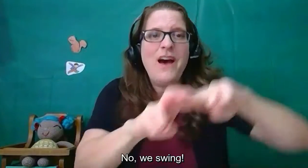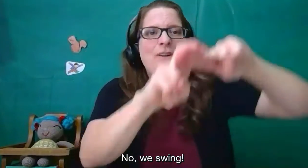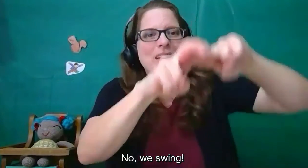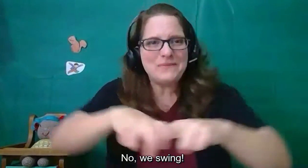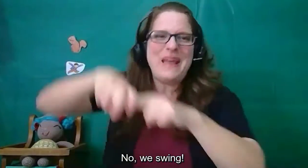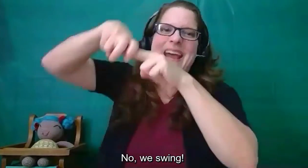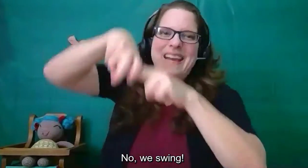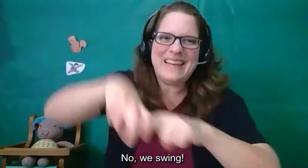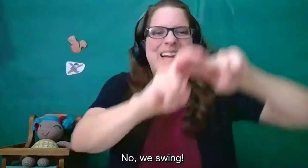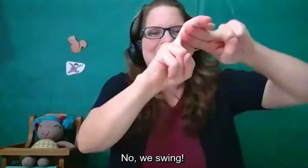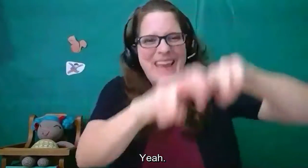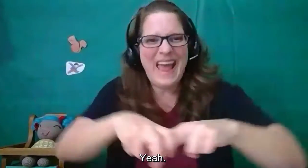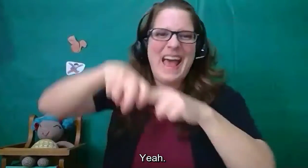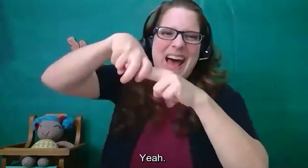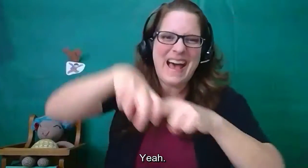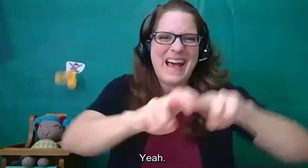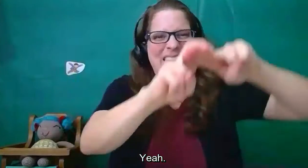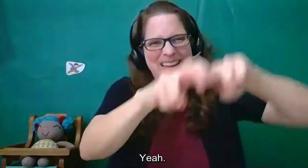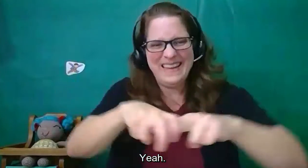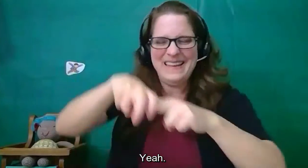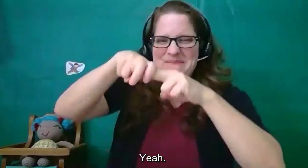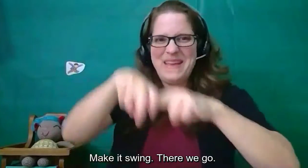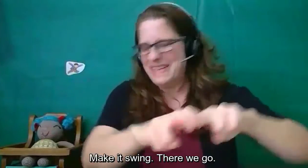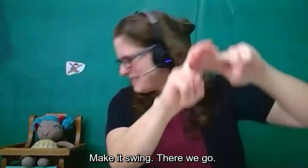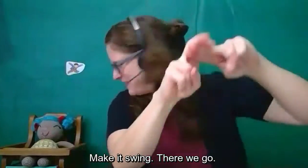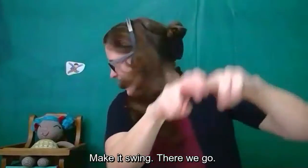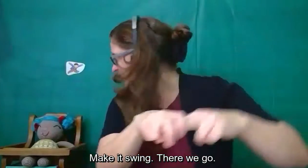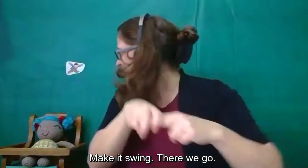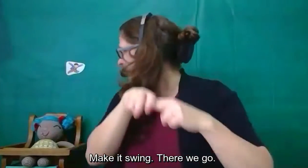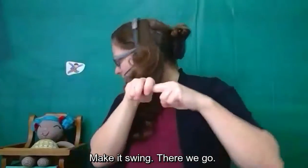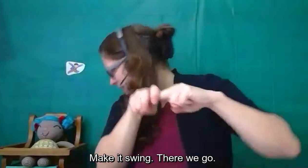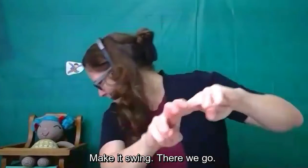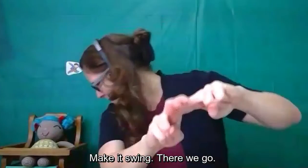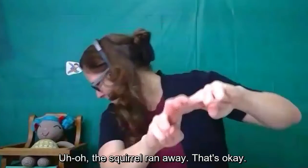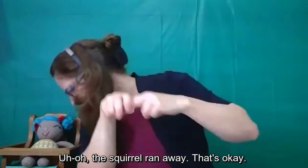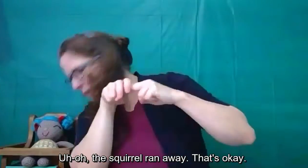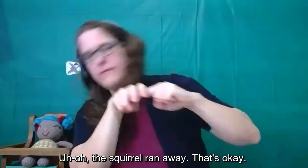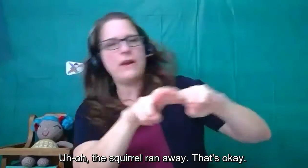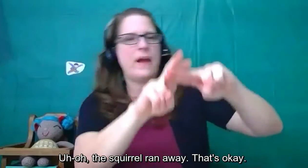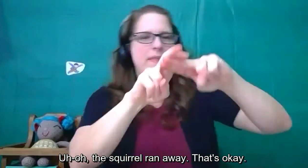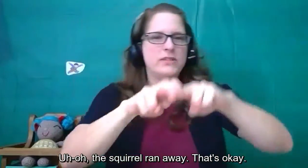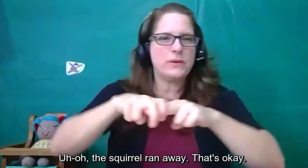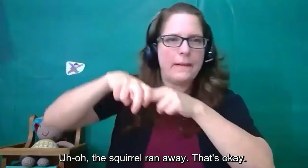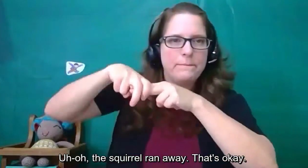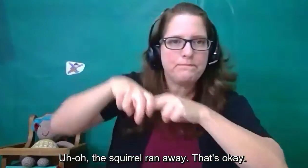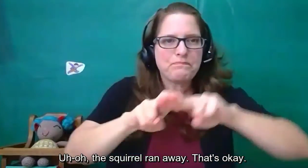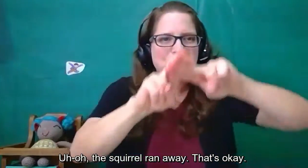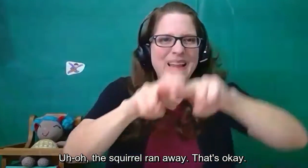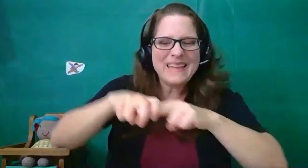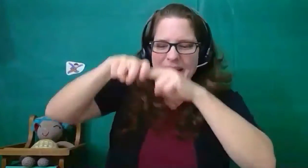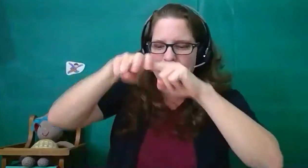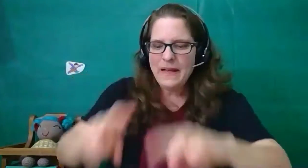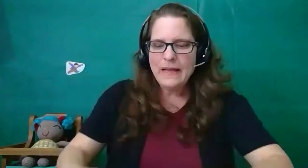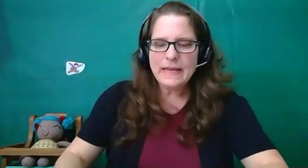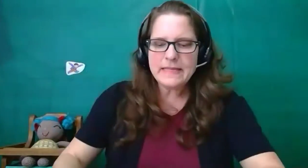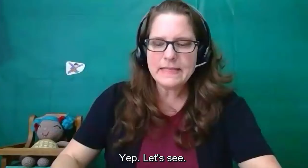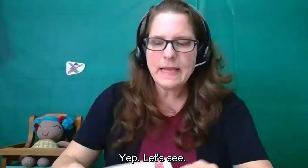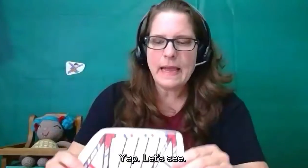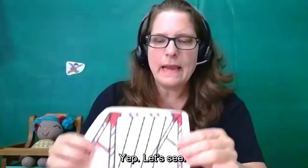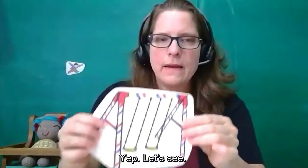we swing. Yeah. Make it swing. There we go. Uh-oh, the squirrel ran away. That's okay. Yep. Let's see.